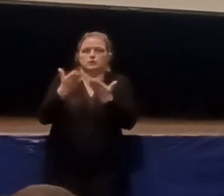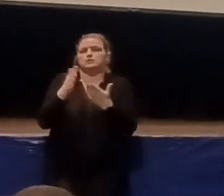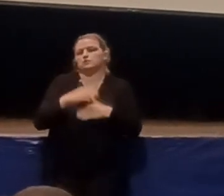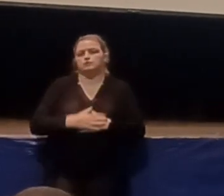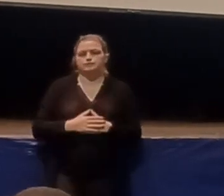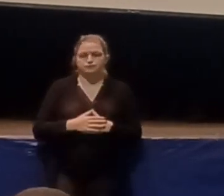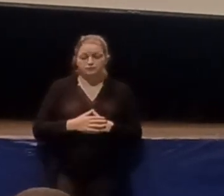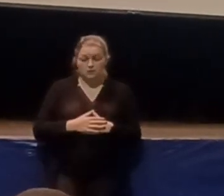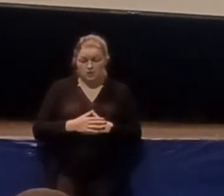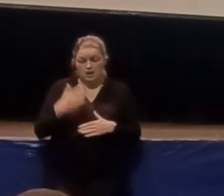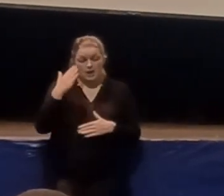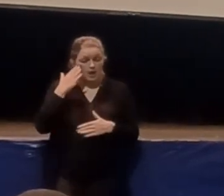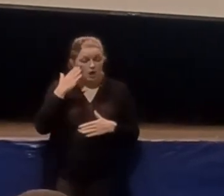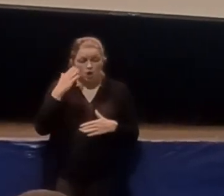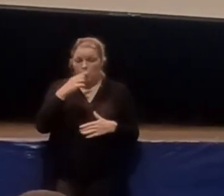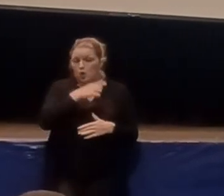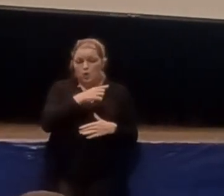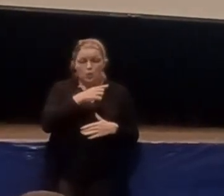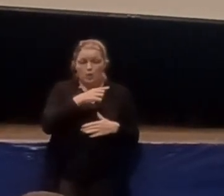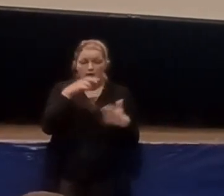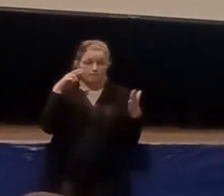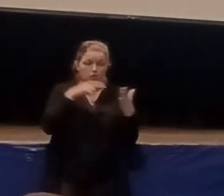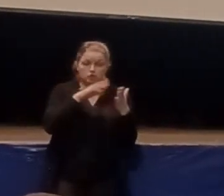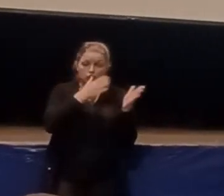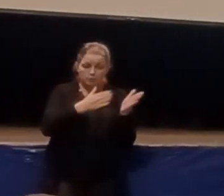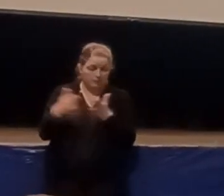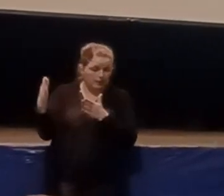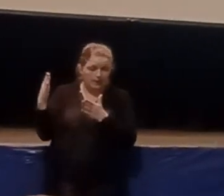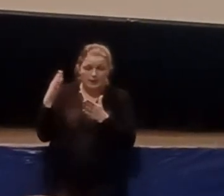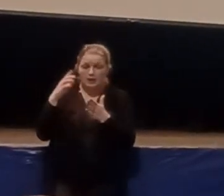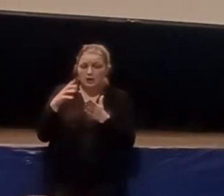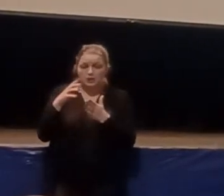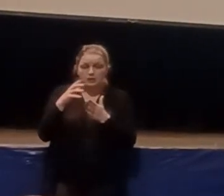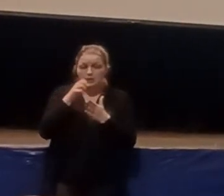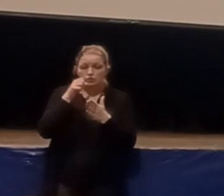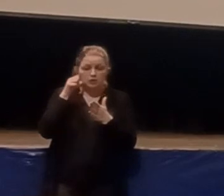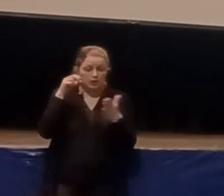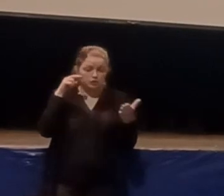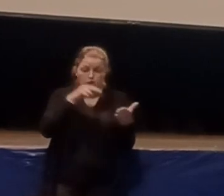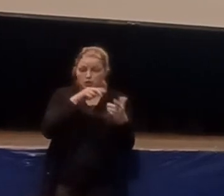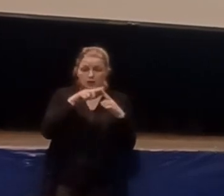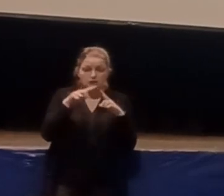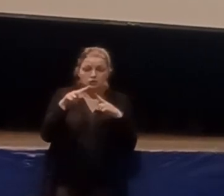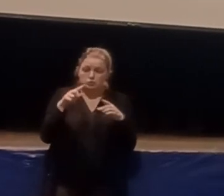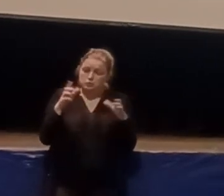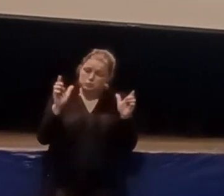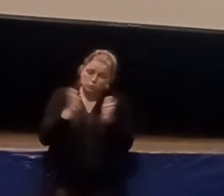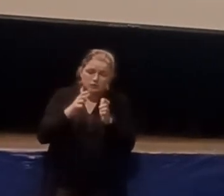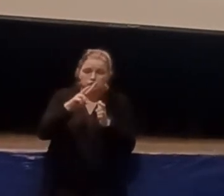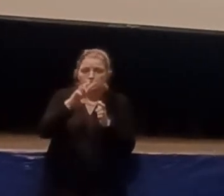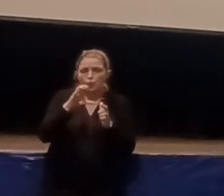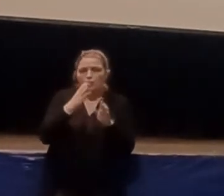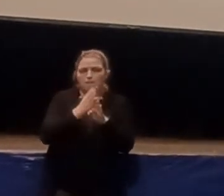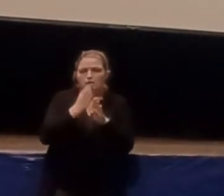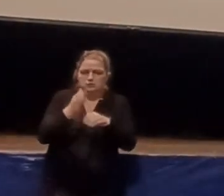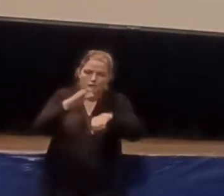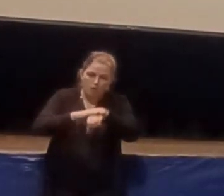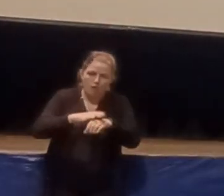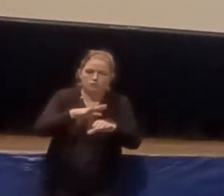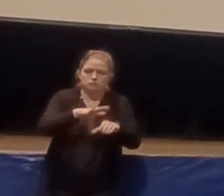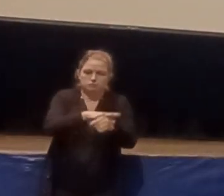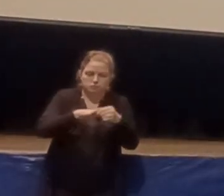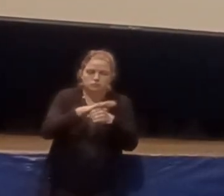know I played with your plans. I got it last night, and I know they're big. There's to squeeze those 200 buses on the site. If